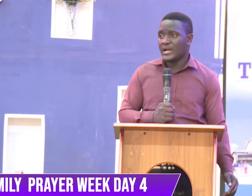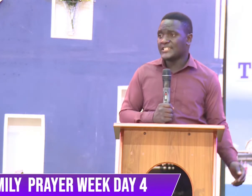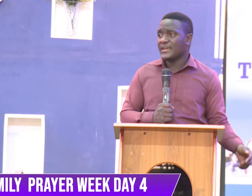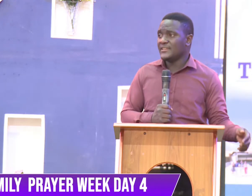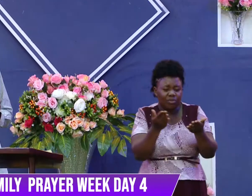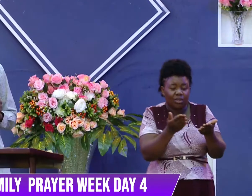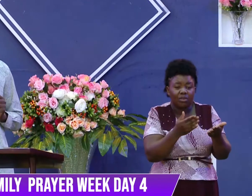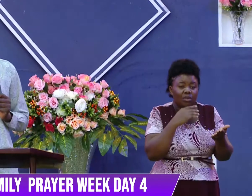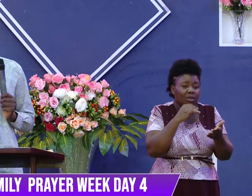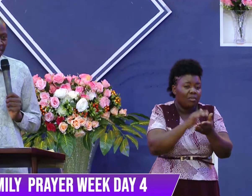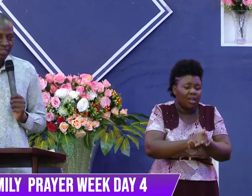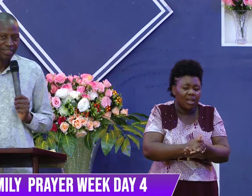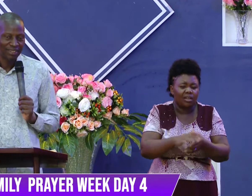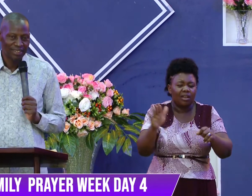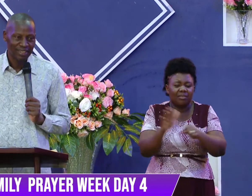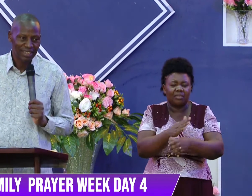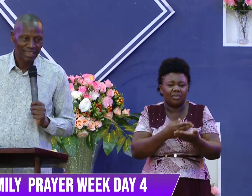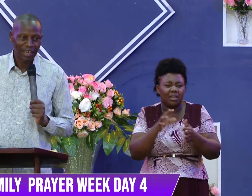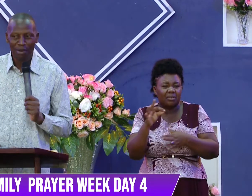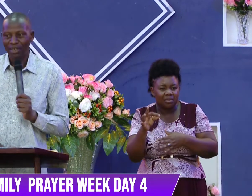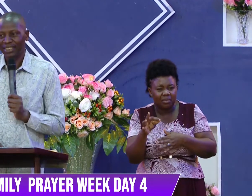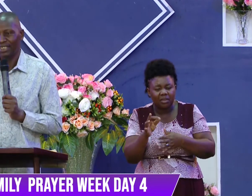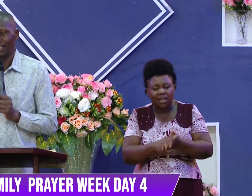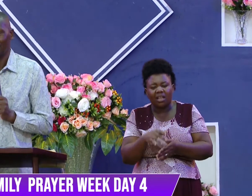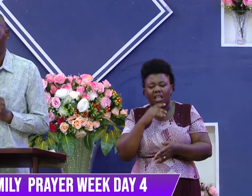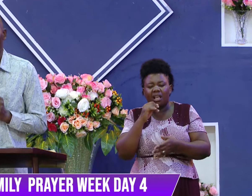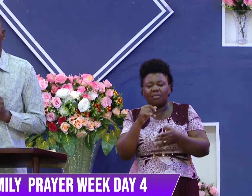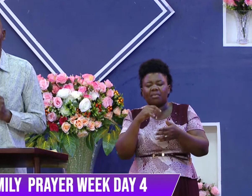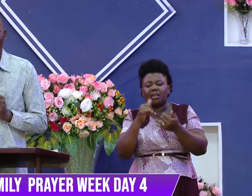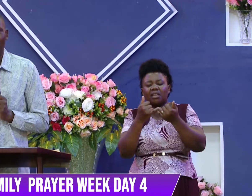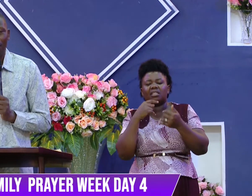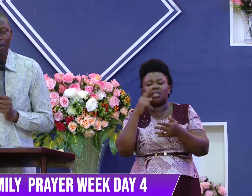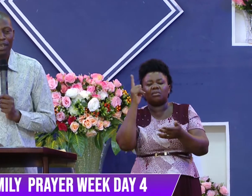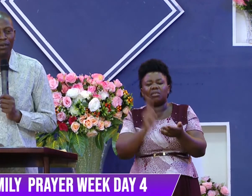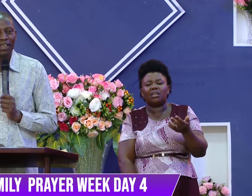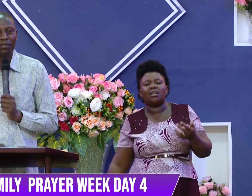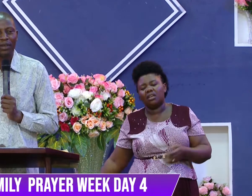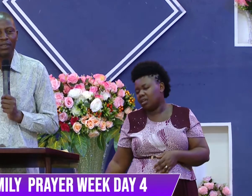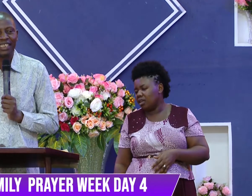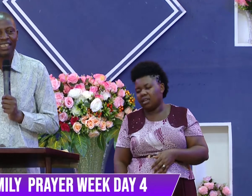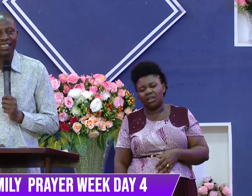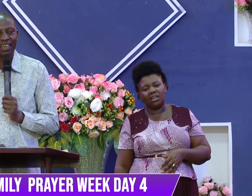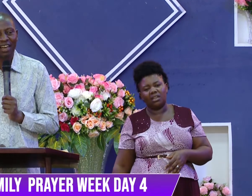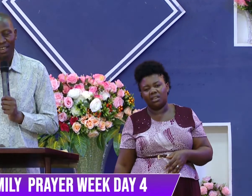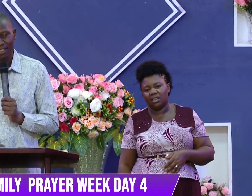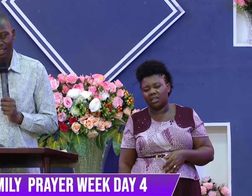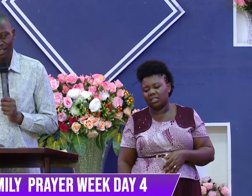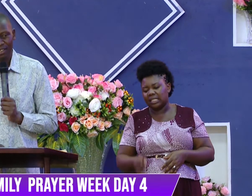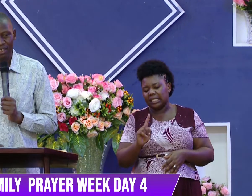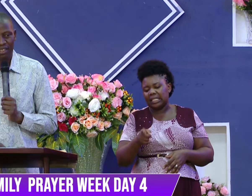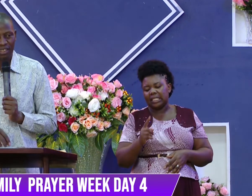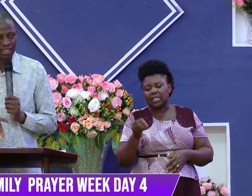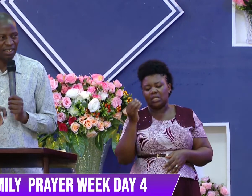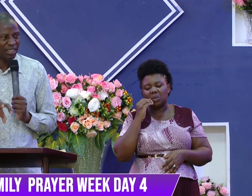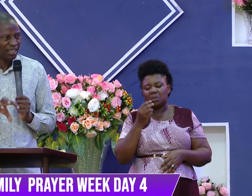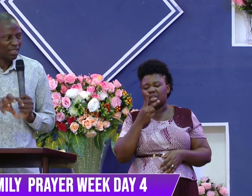the food to your husband, oli mu mwoyo, you're in spirit, n'agamba bw'ati, and your man makes a statement, mami eno leero ng'ewunya eneeriika. Oh,